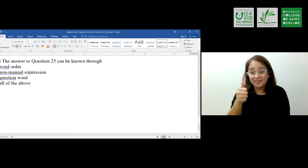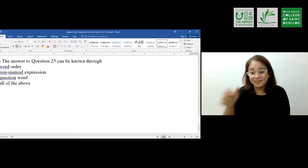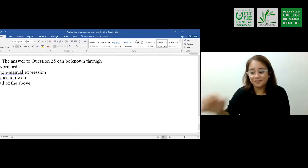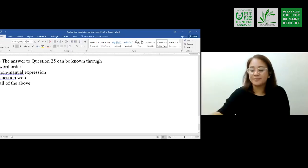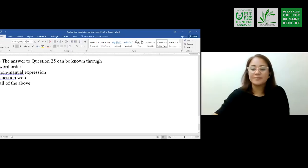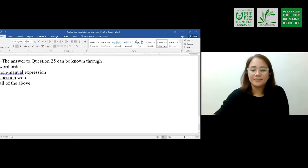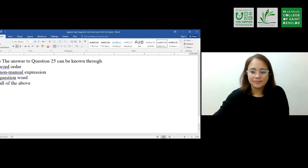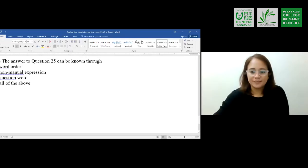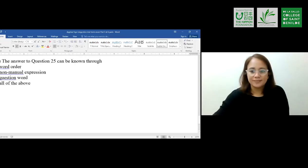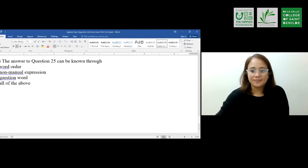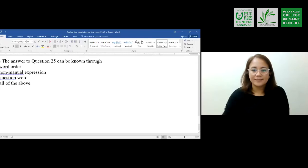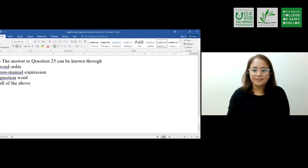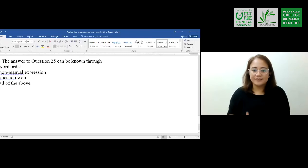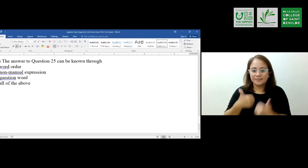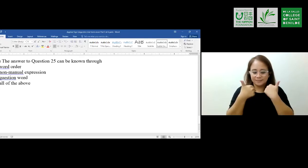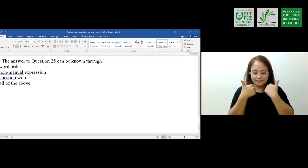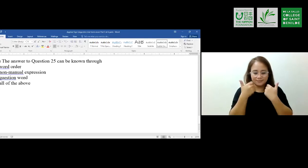Okay. Right. Yes. Ming?